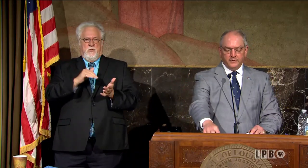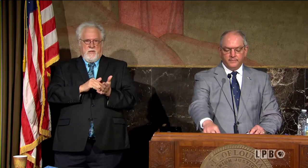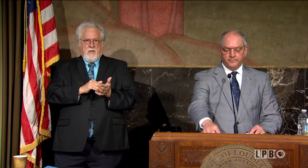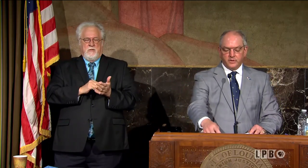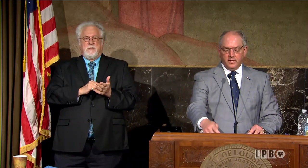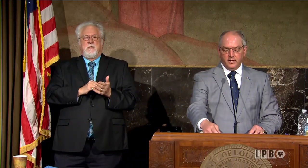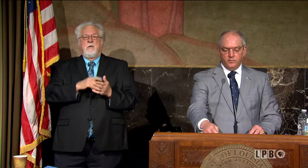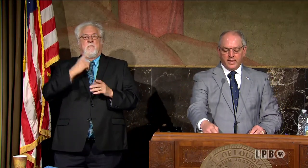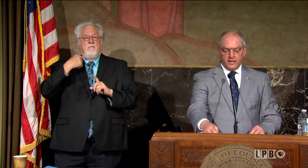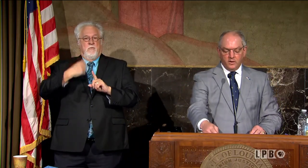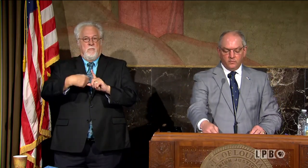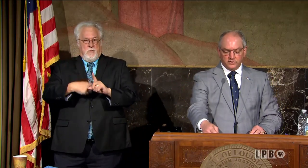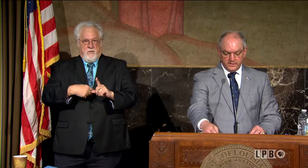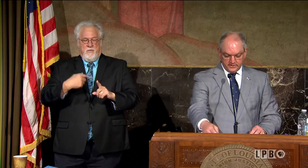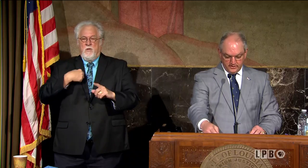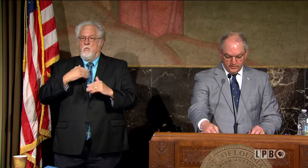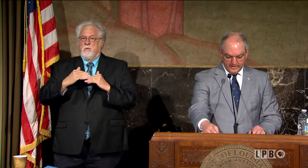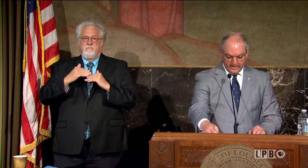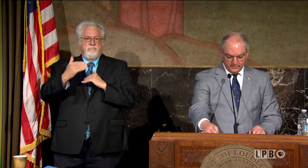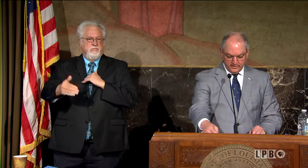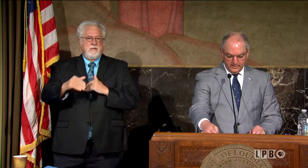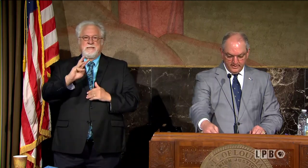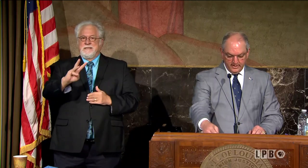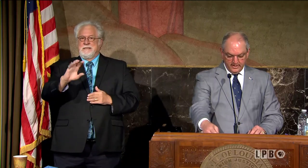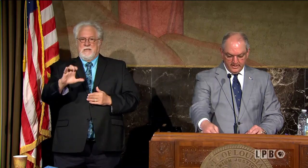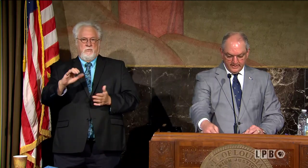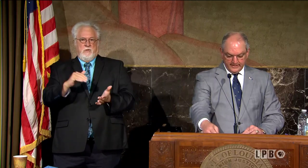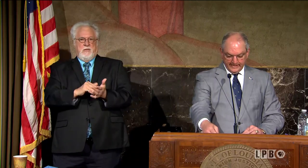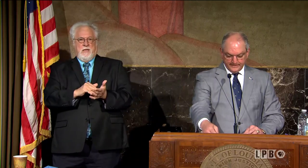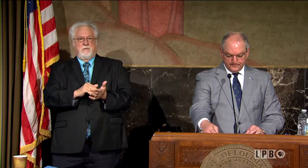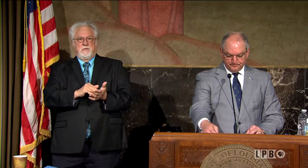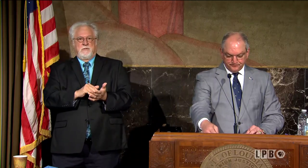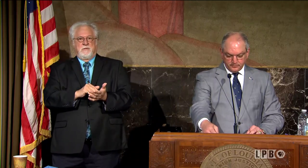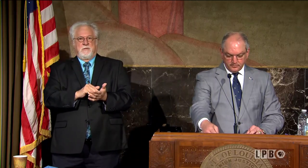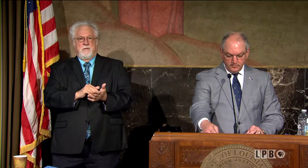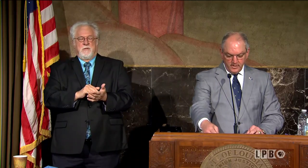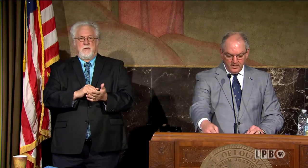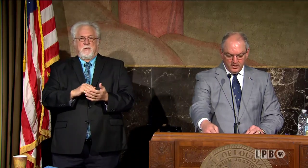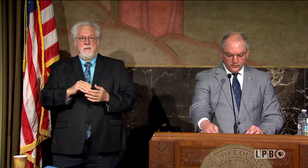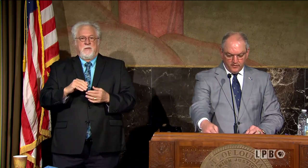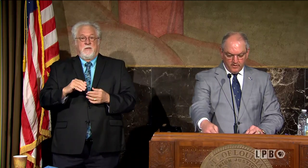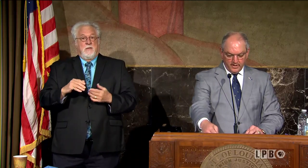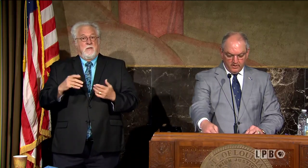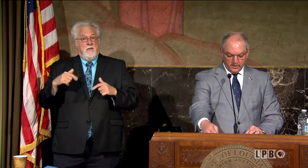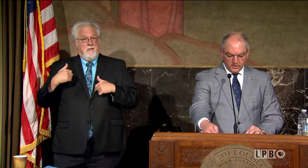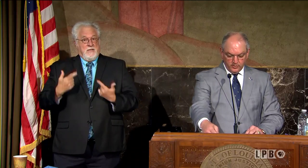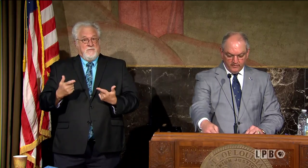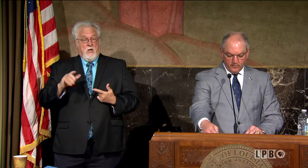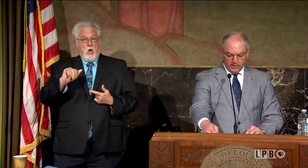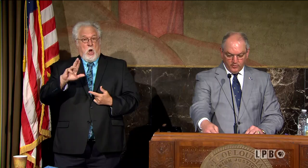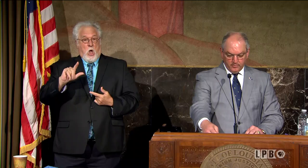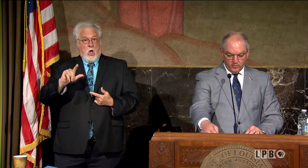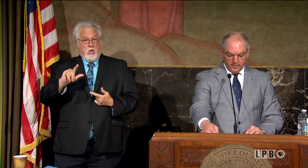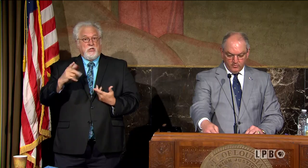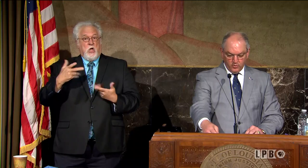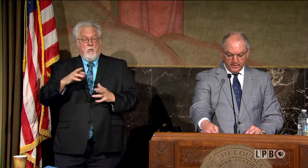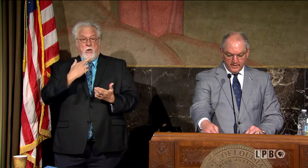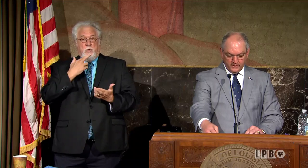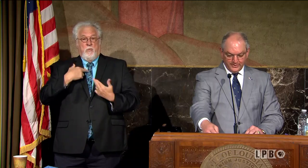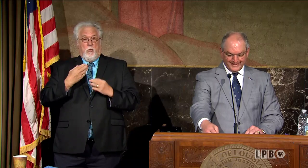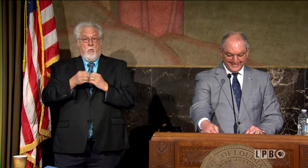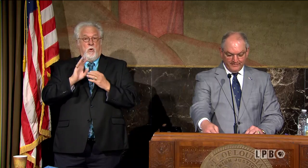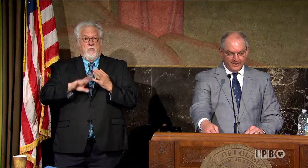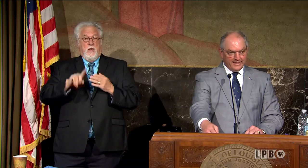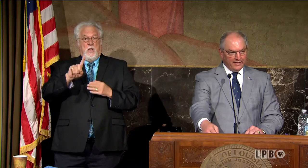per month, and we got over 600,000 tests. Thus far in August, we've already reported more